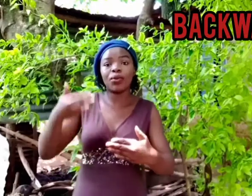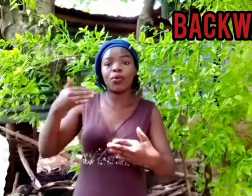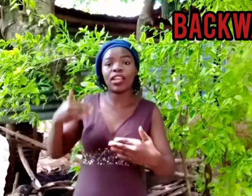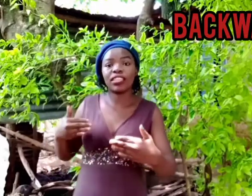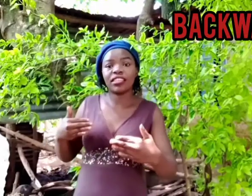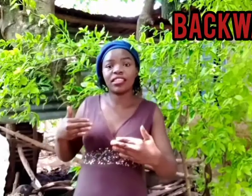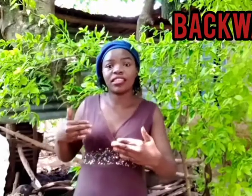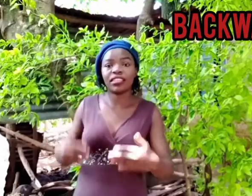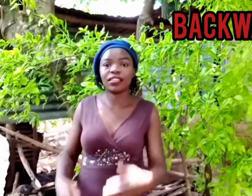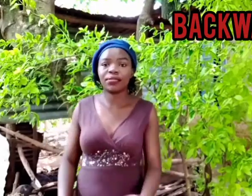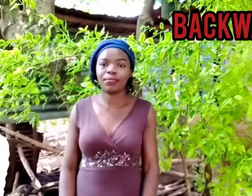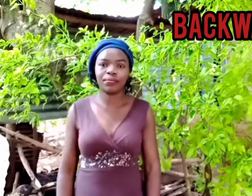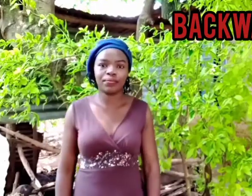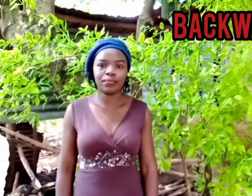Backward.